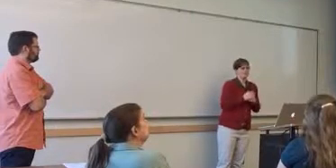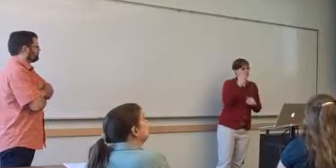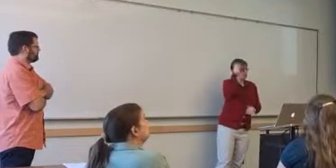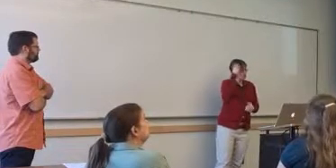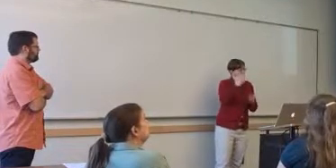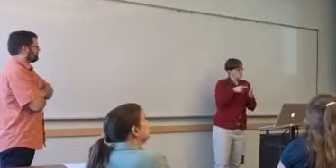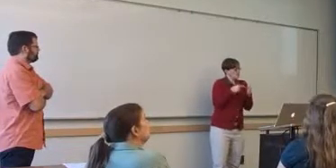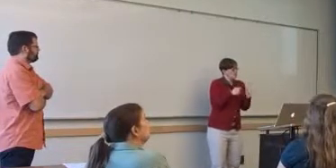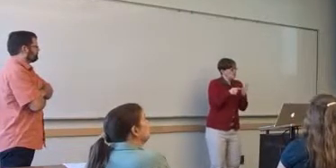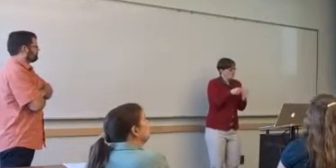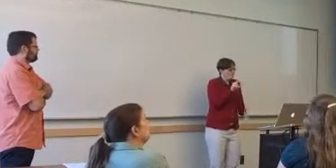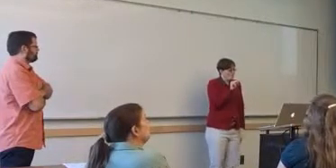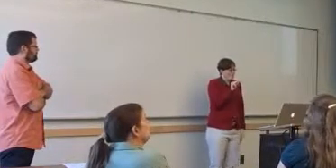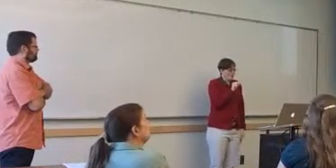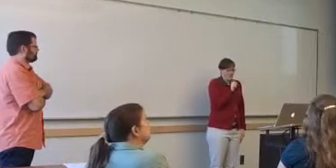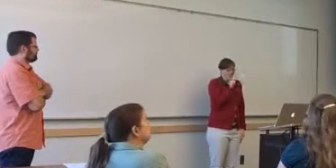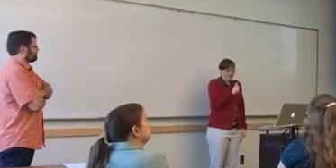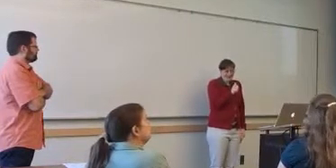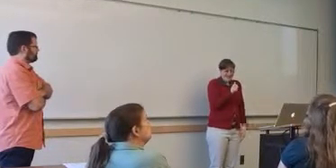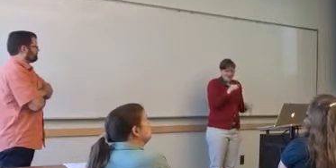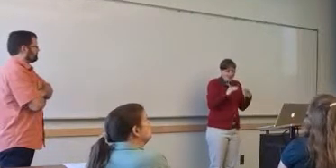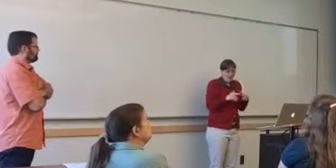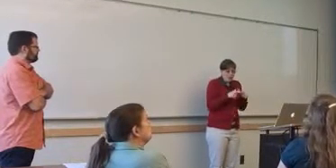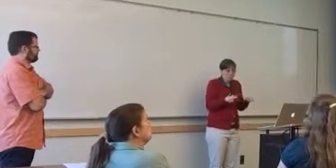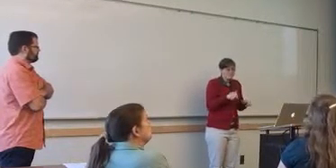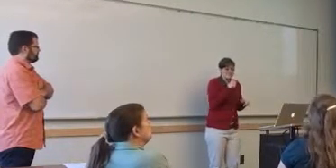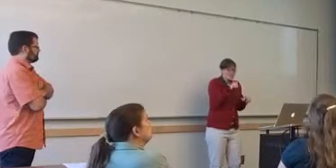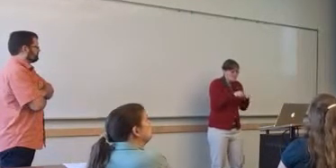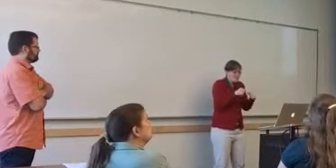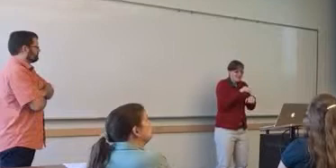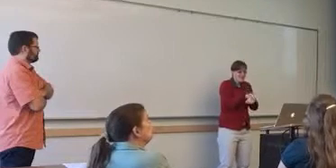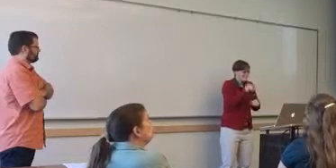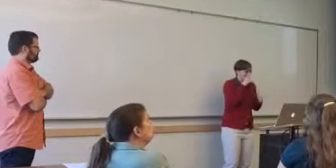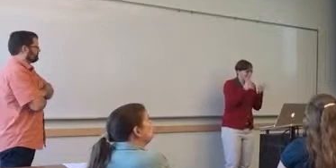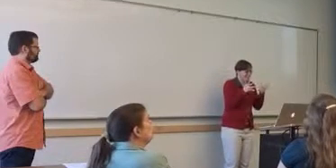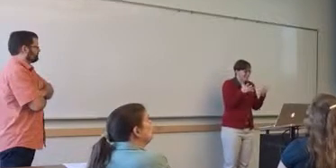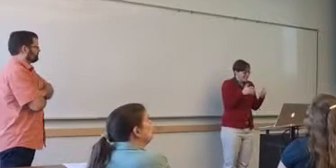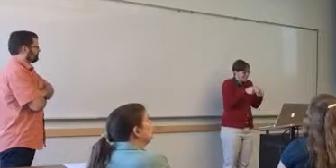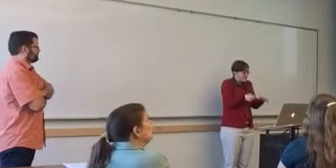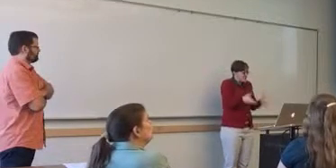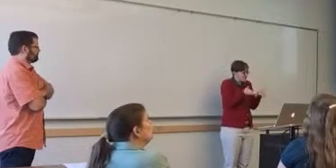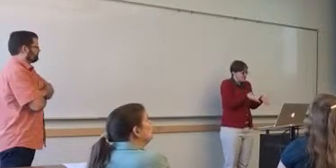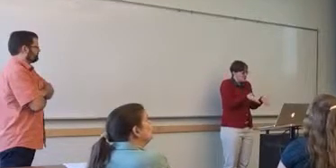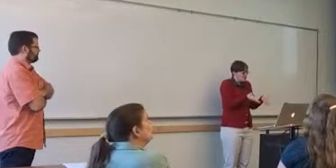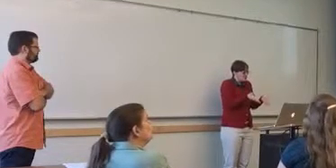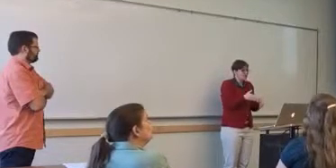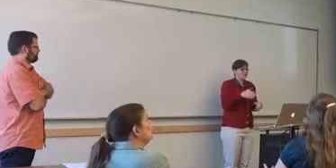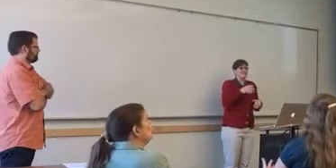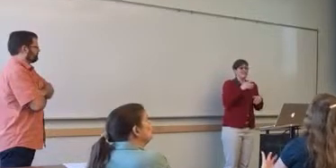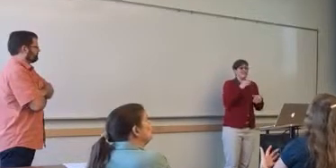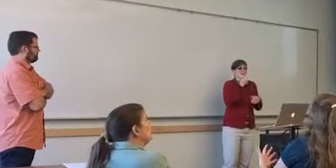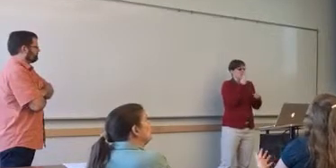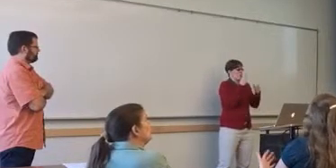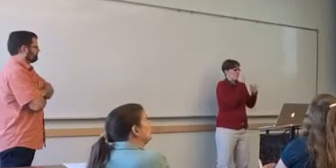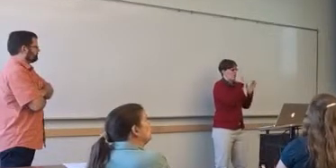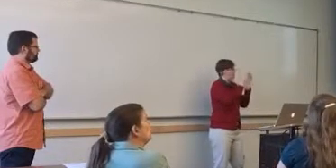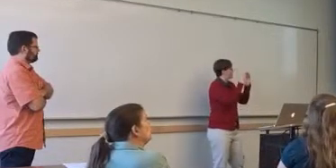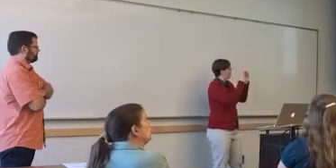embarrassing to use it. But Stokey was trying to show people that no, it's not broken English, it's not a lower language, it